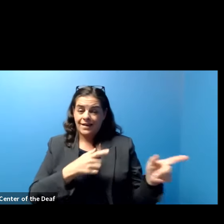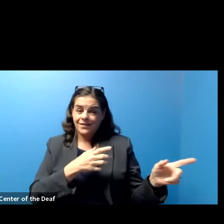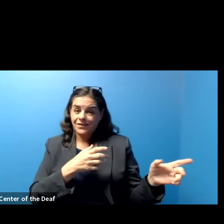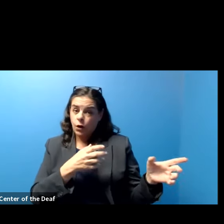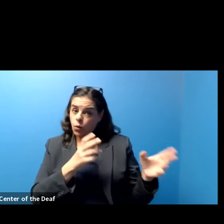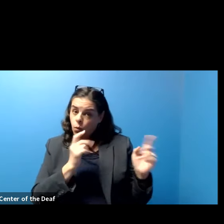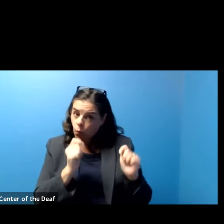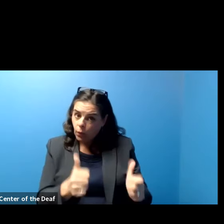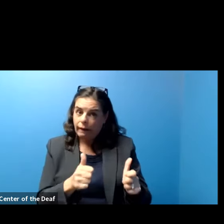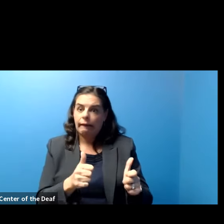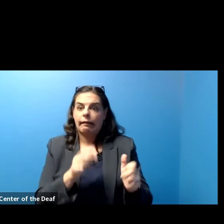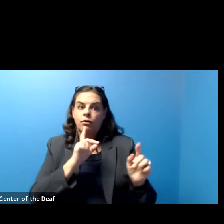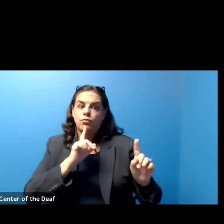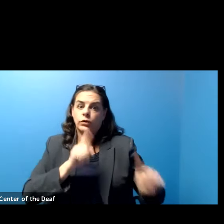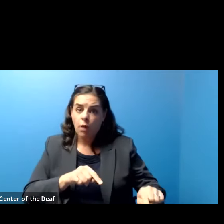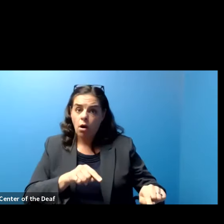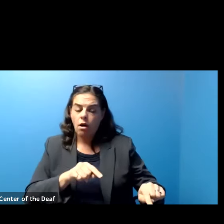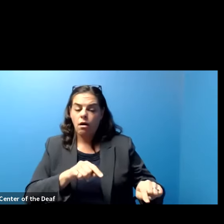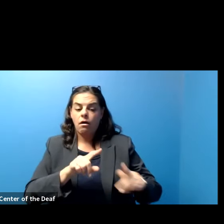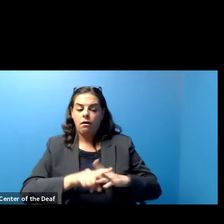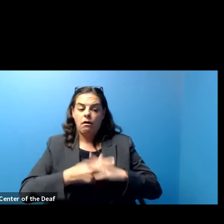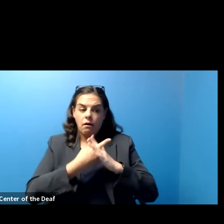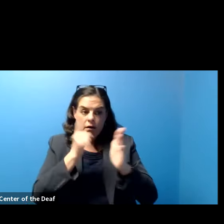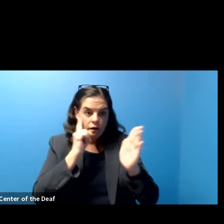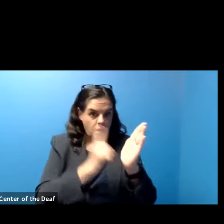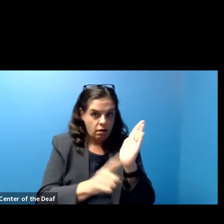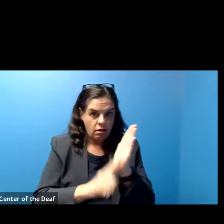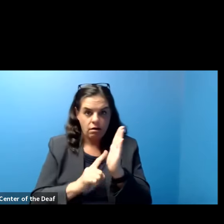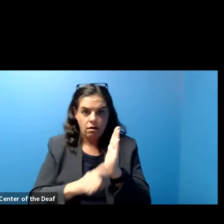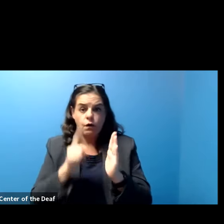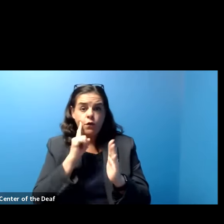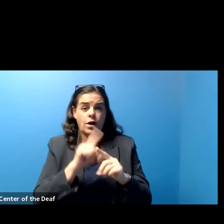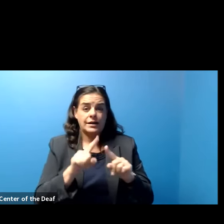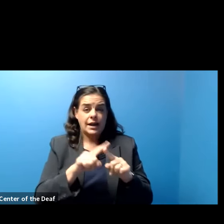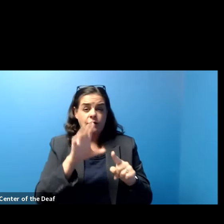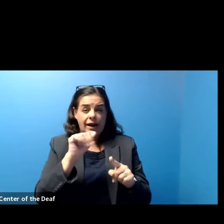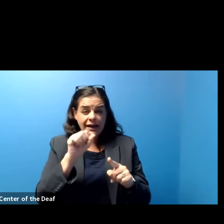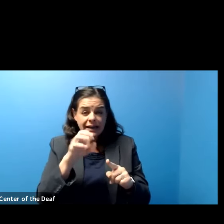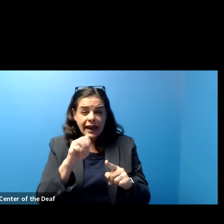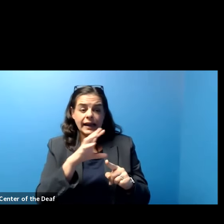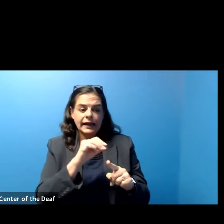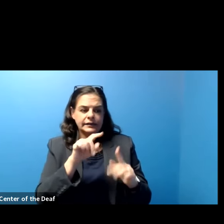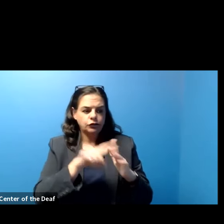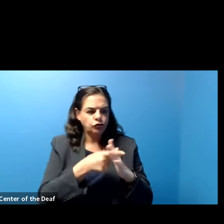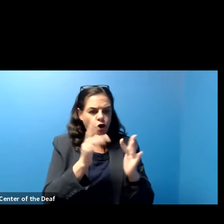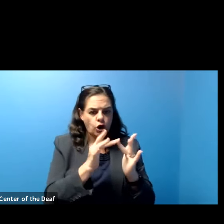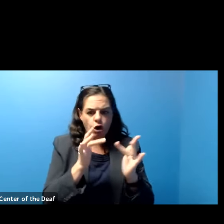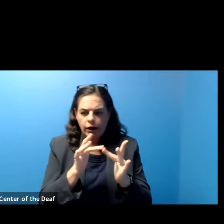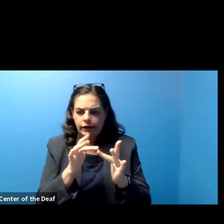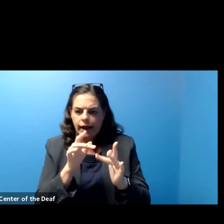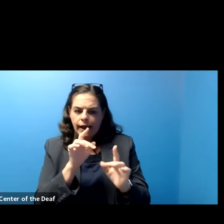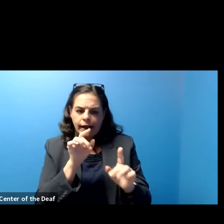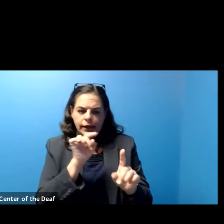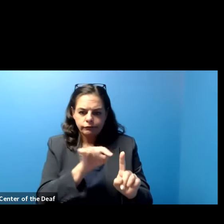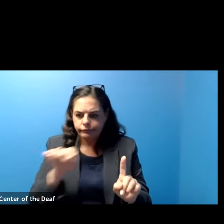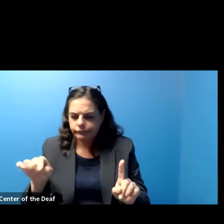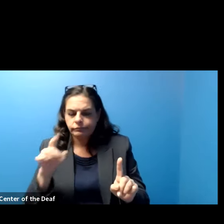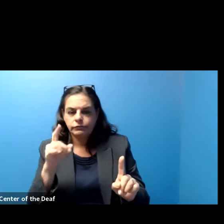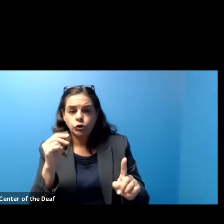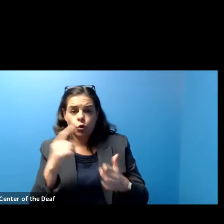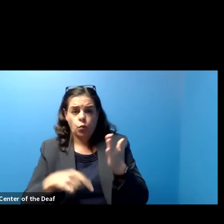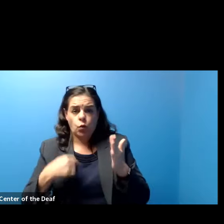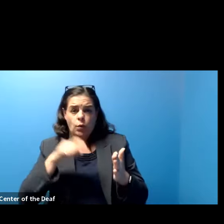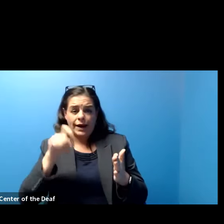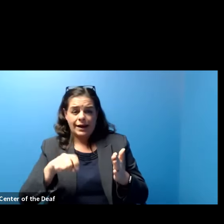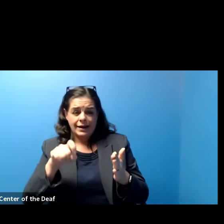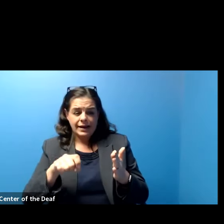rapidly respond and initiate investigations for our cases and then talk to our contacts and do what we need to do with them, that's